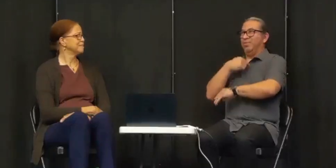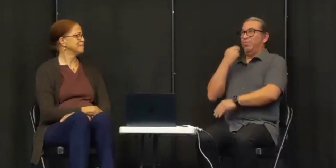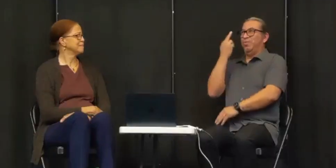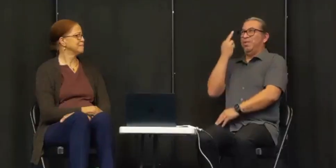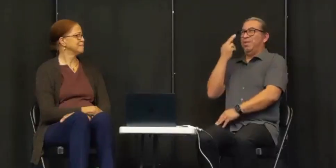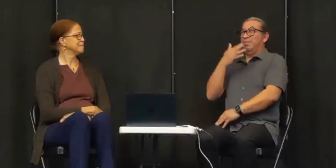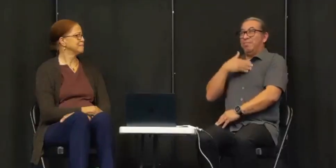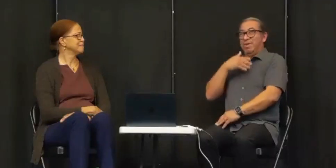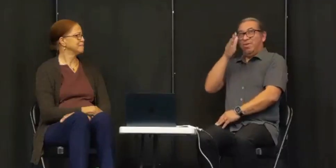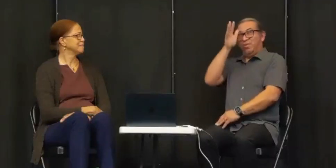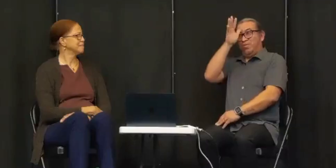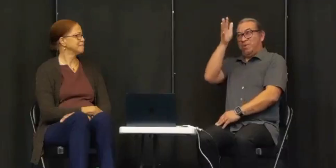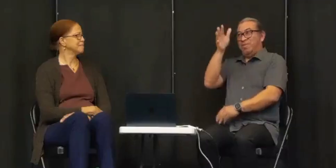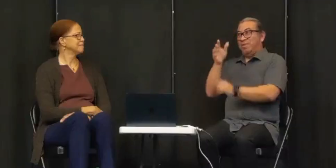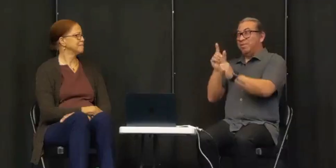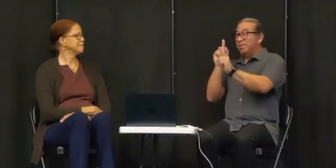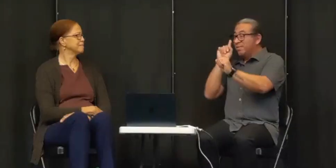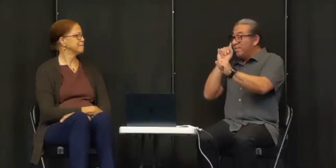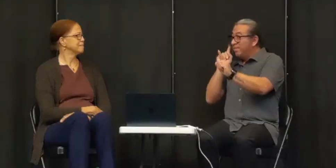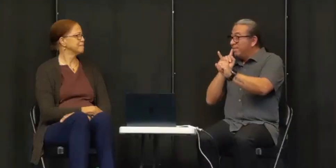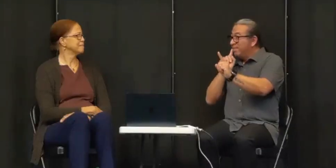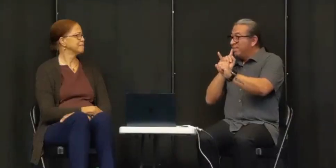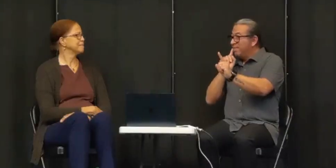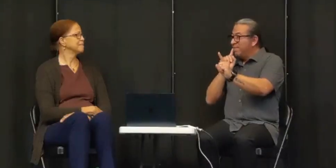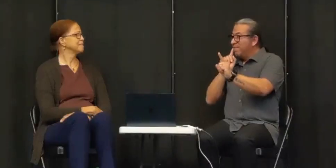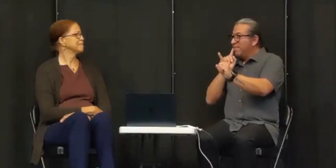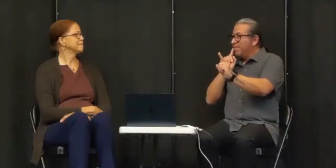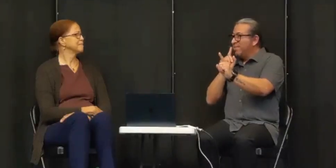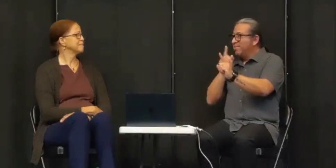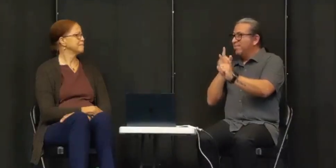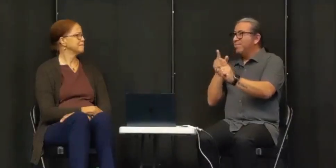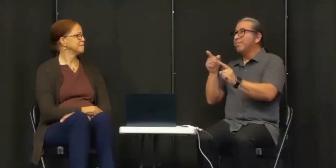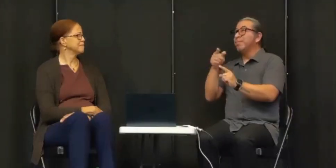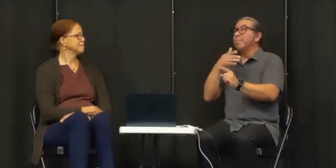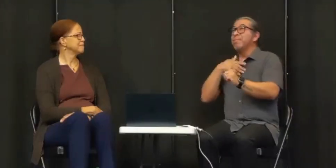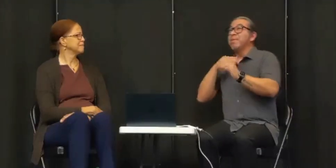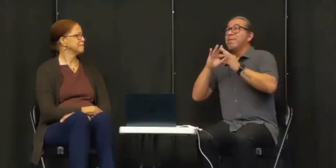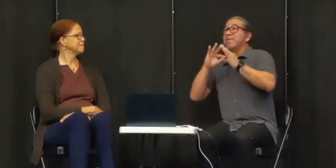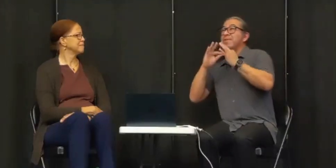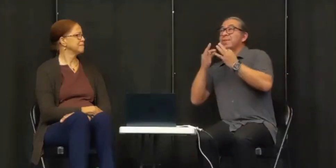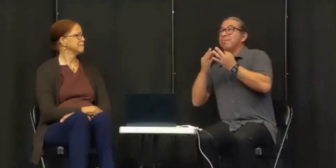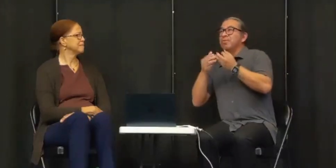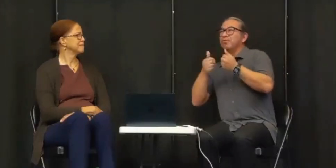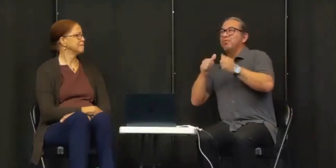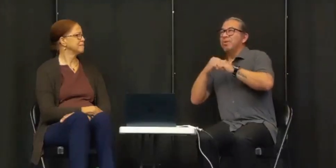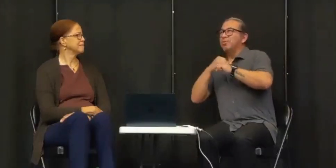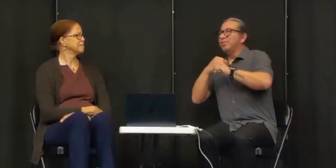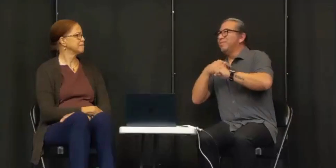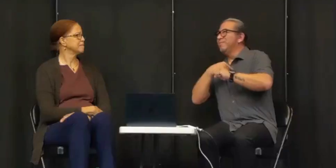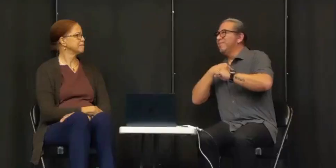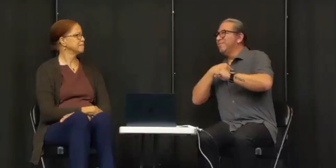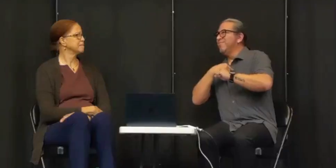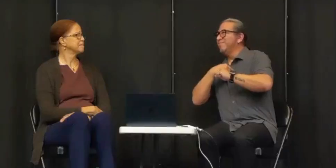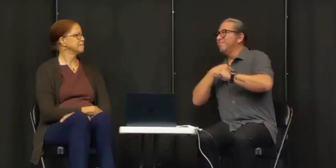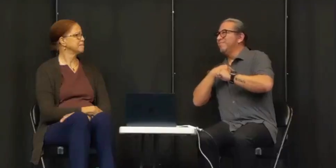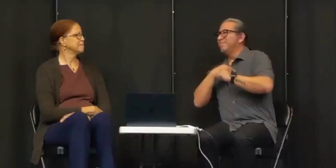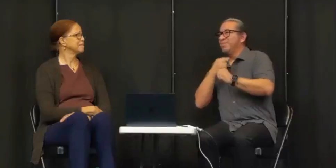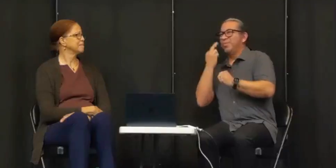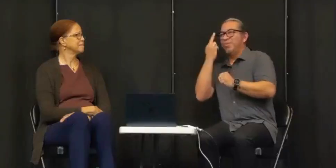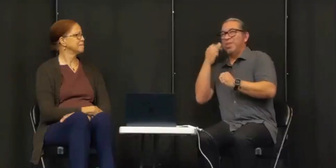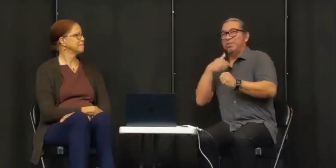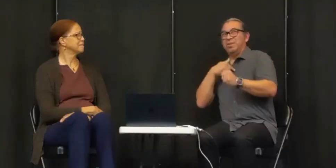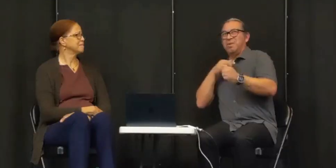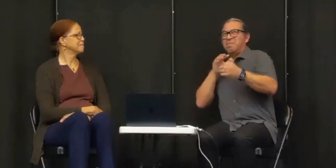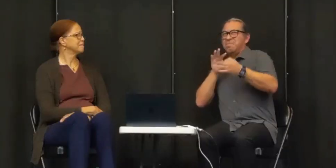happened. Until that day I arrived, my grandfather himself was dead. My family tried to protect